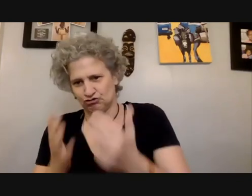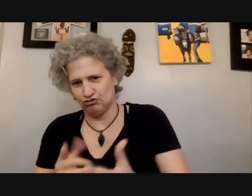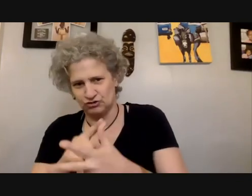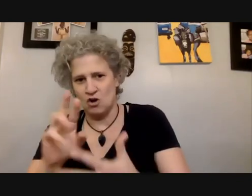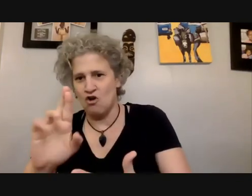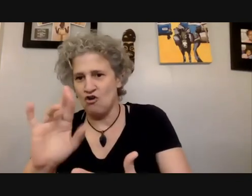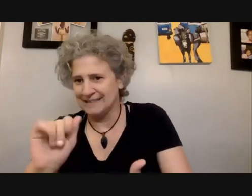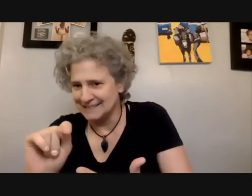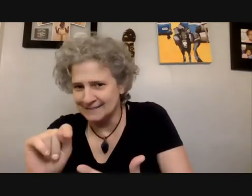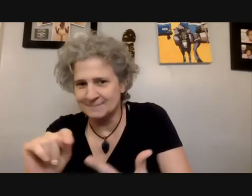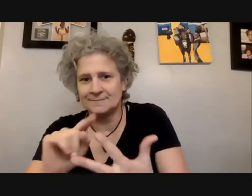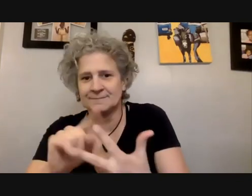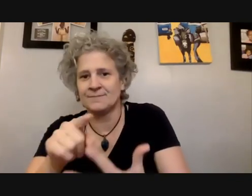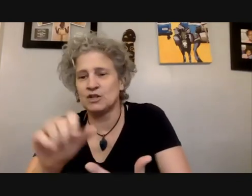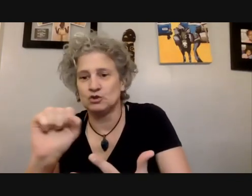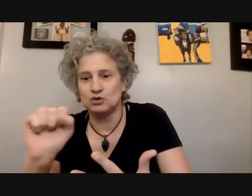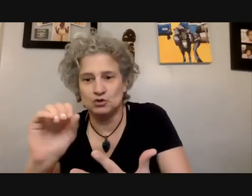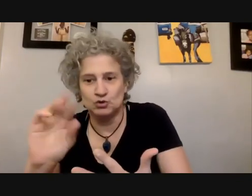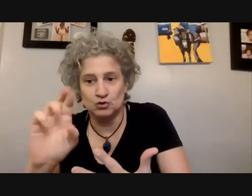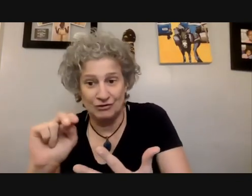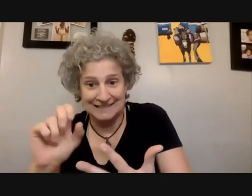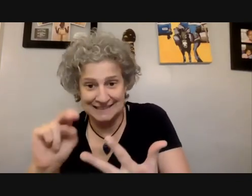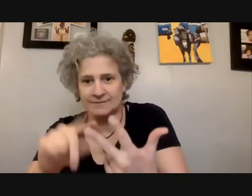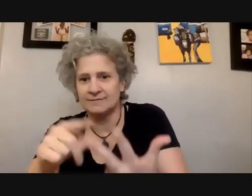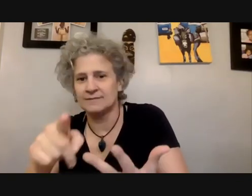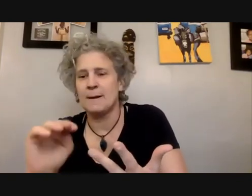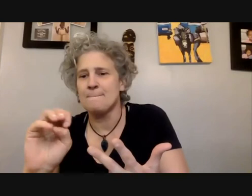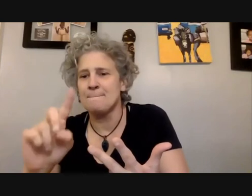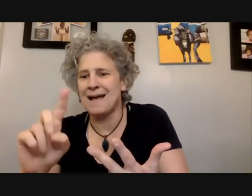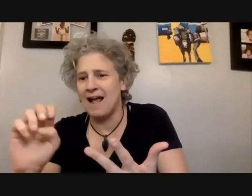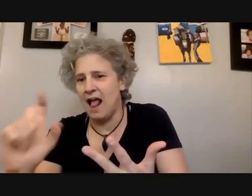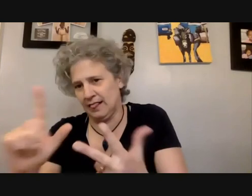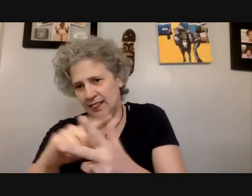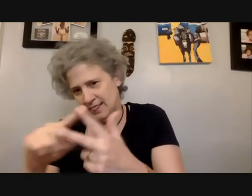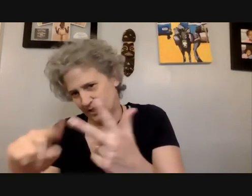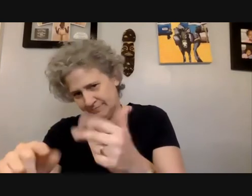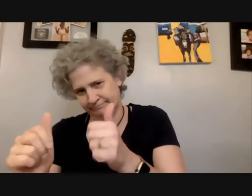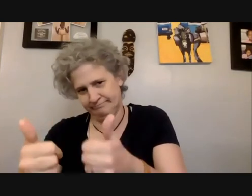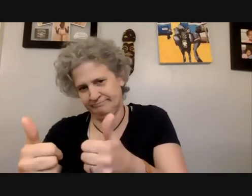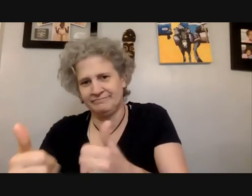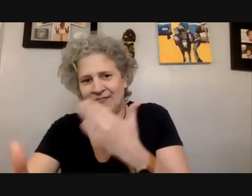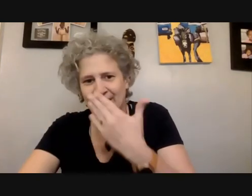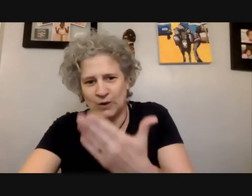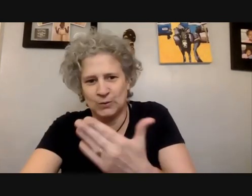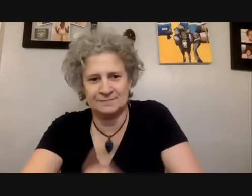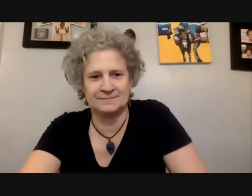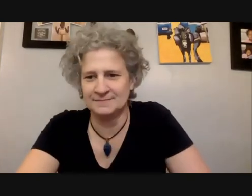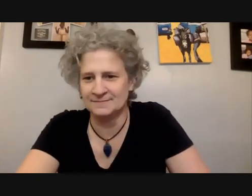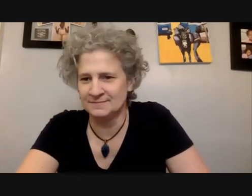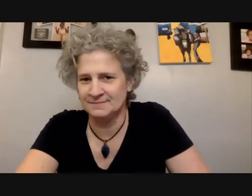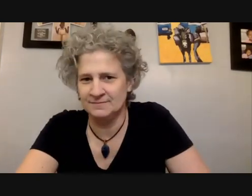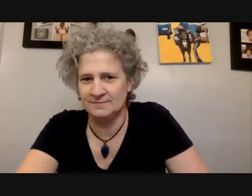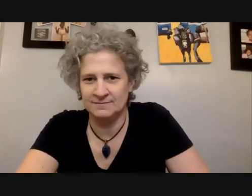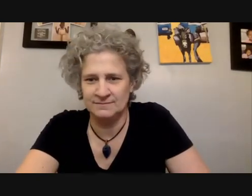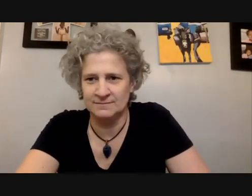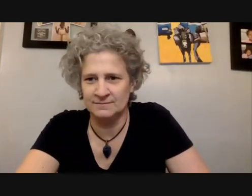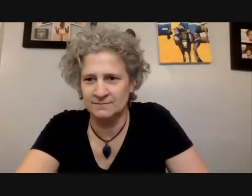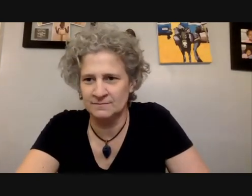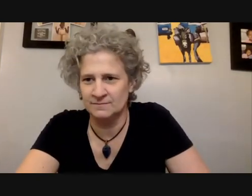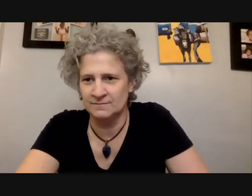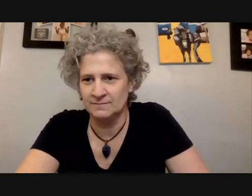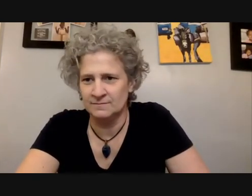these workshops. So thank you to our 3 sponsors, RIT, Sorensen, VRS, and MED-EL. We appreciate their